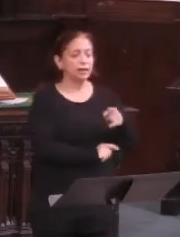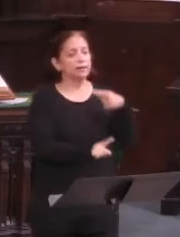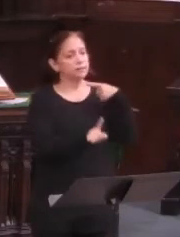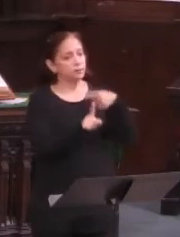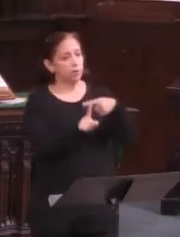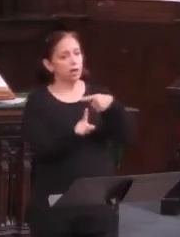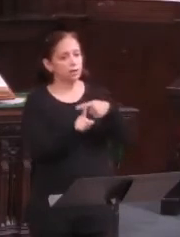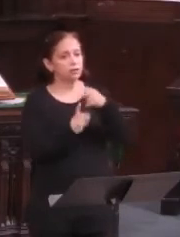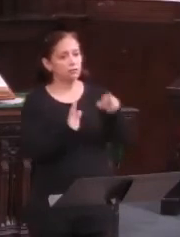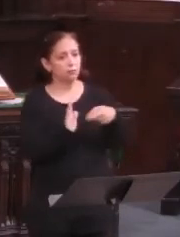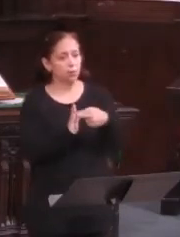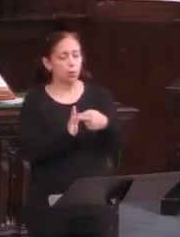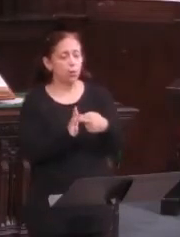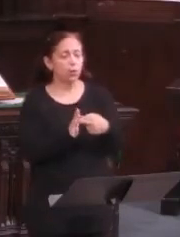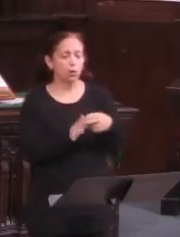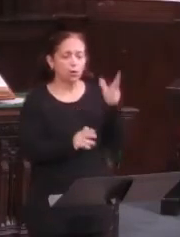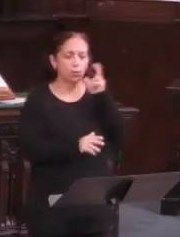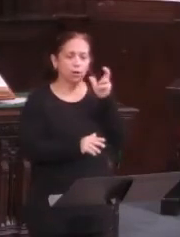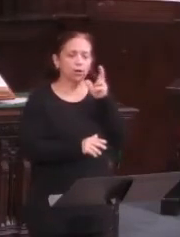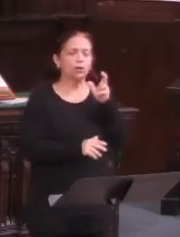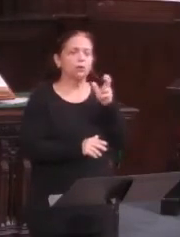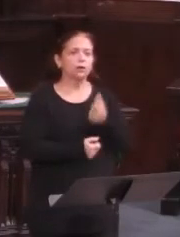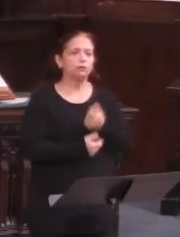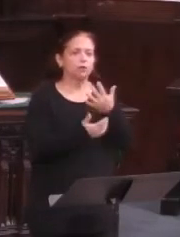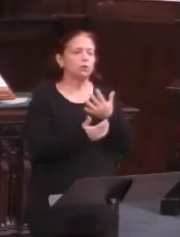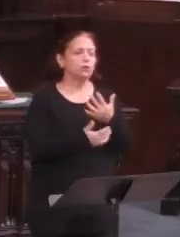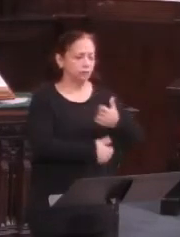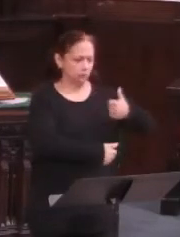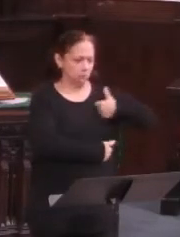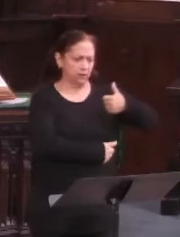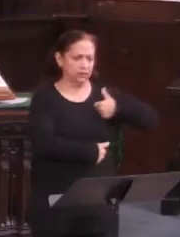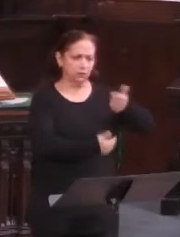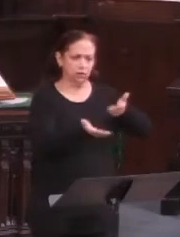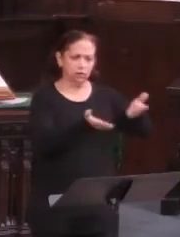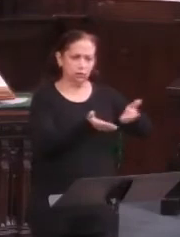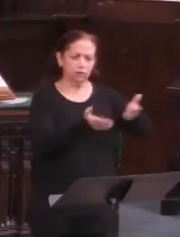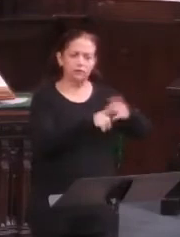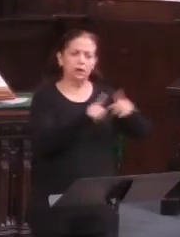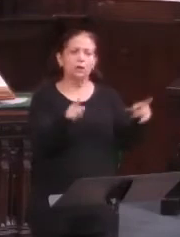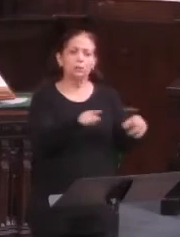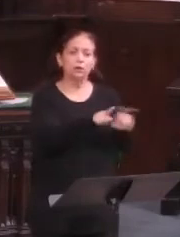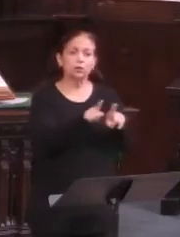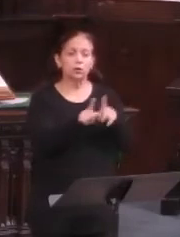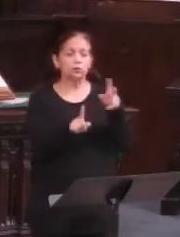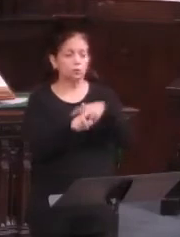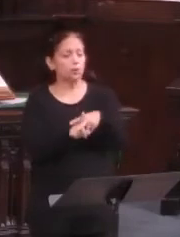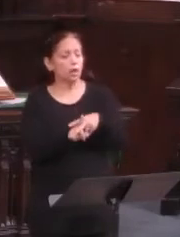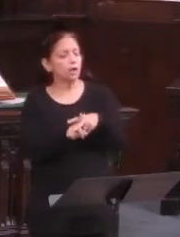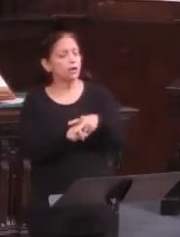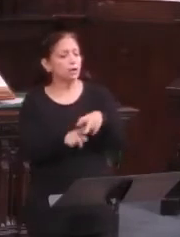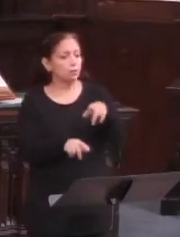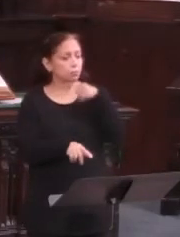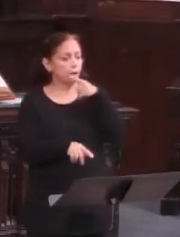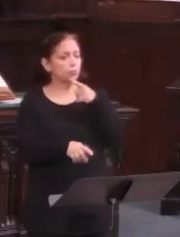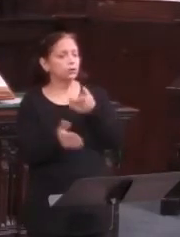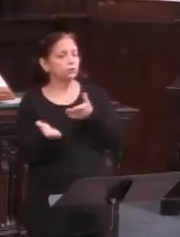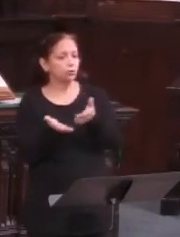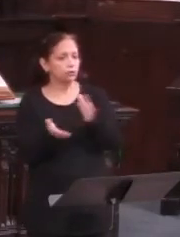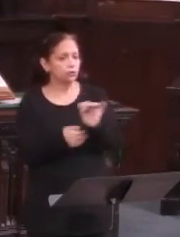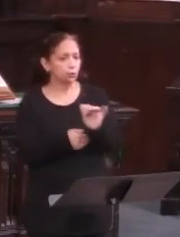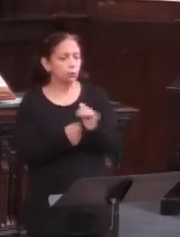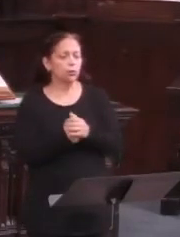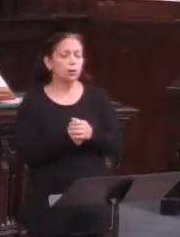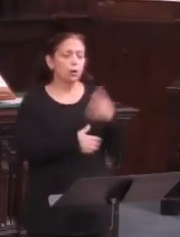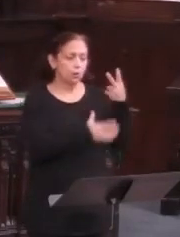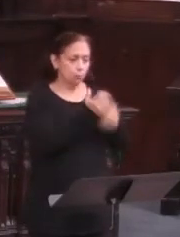role. We hear it invoked in the context of military service, but it is also important in public service. In